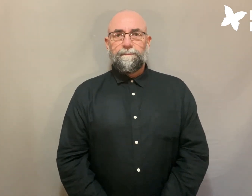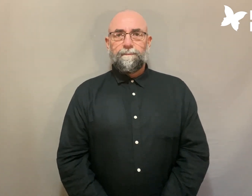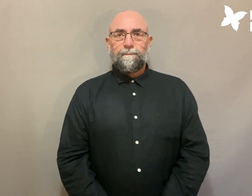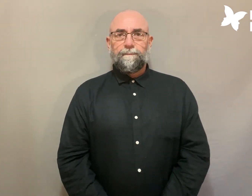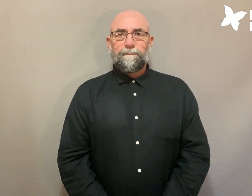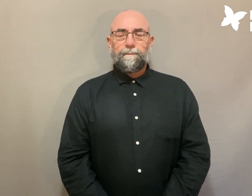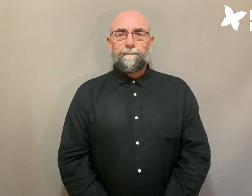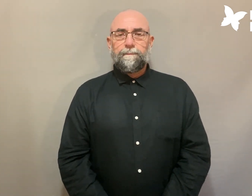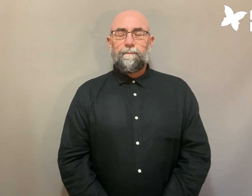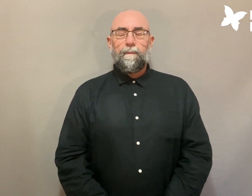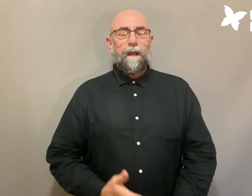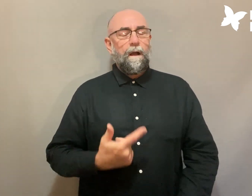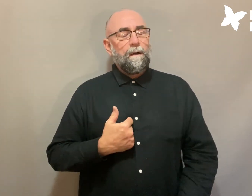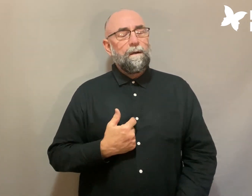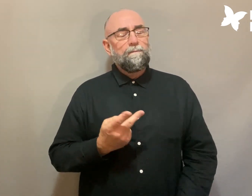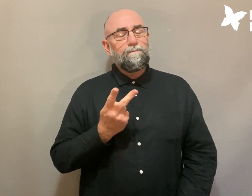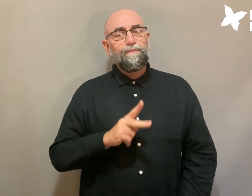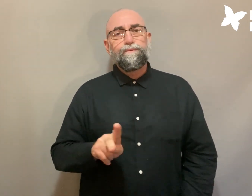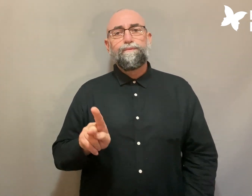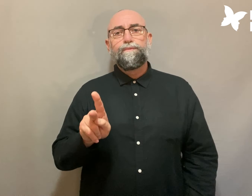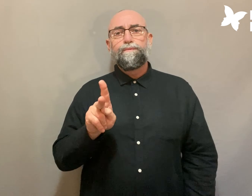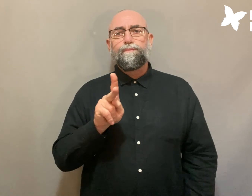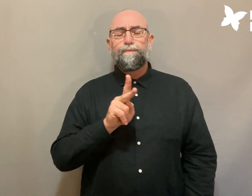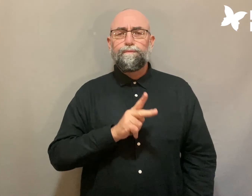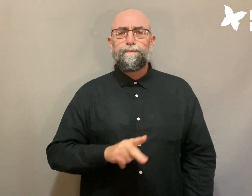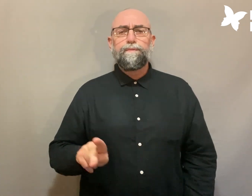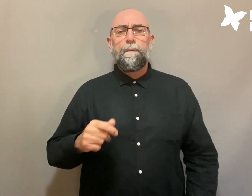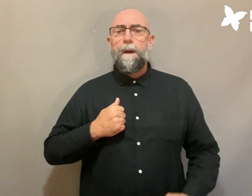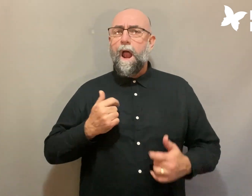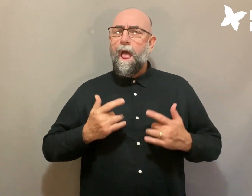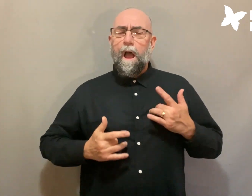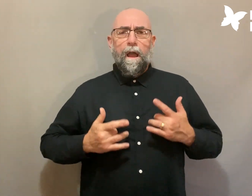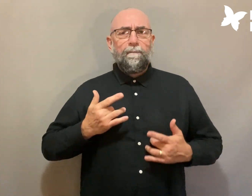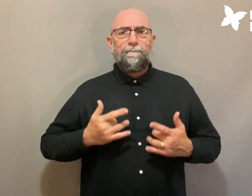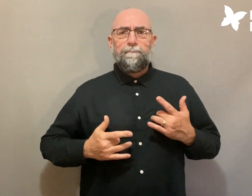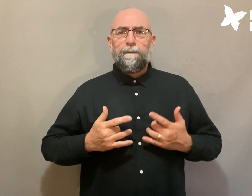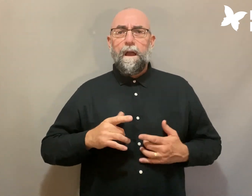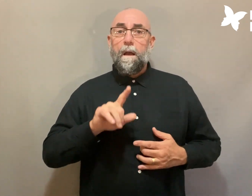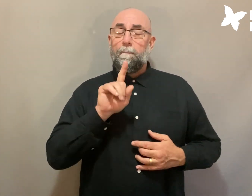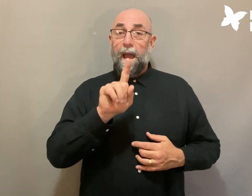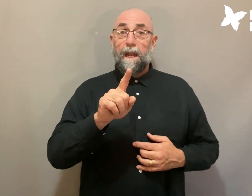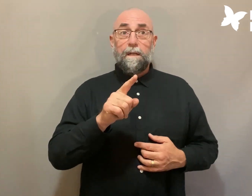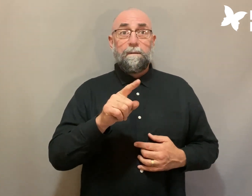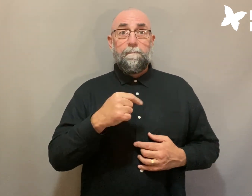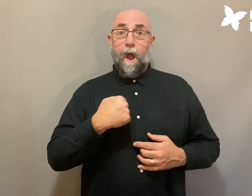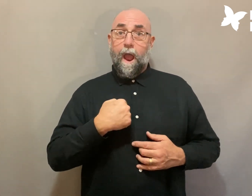It is a constant in my life, but it is not who I am.